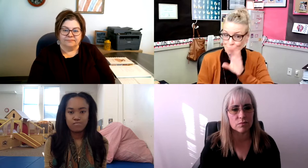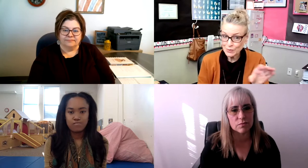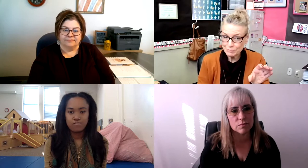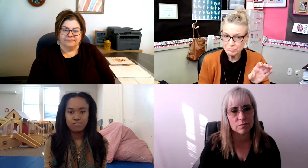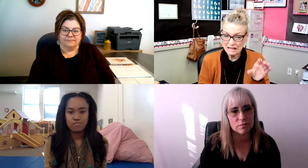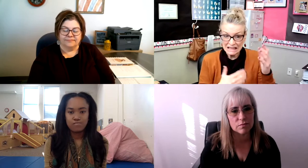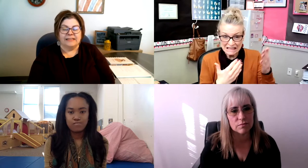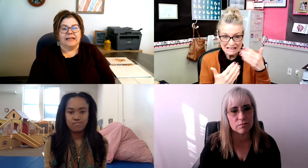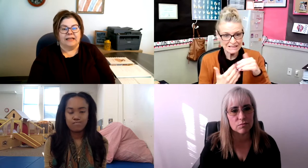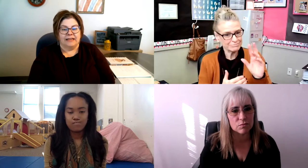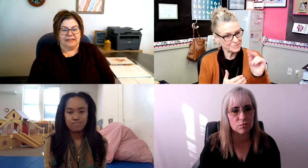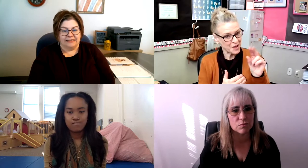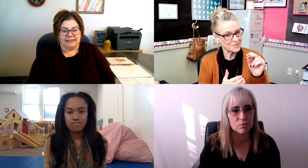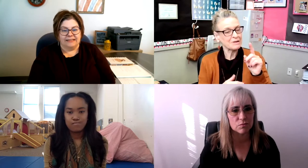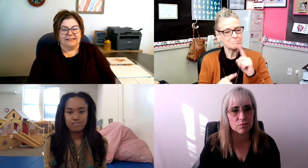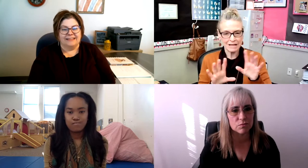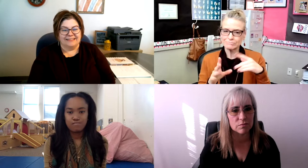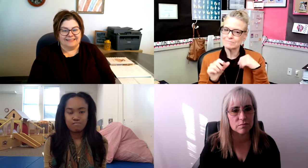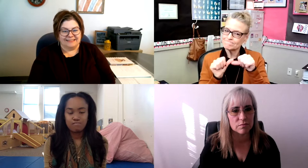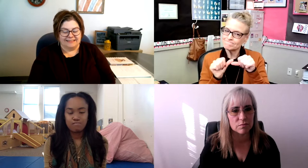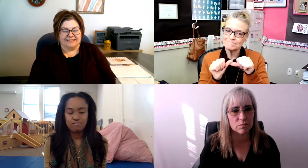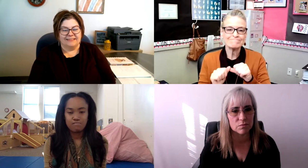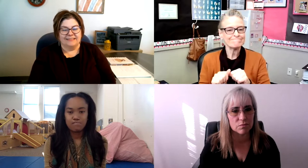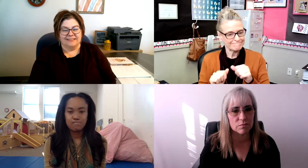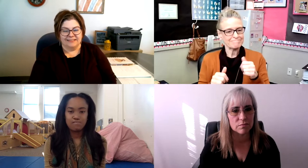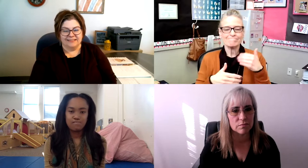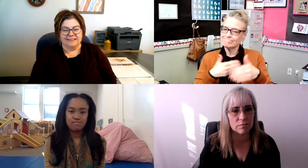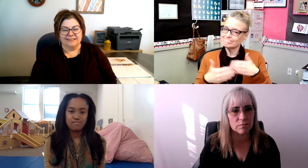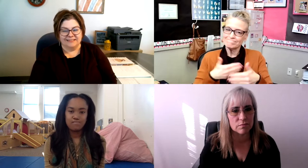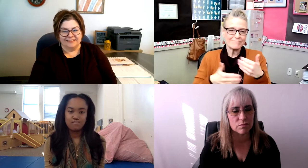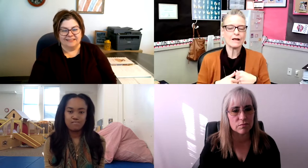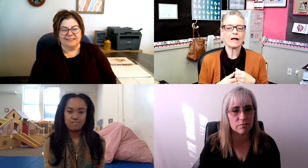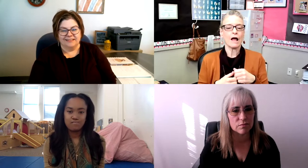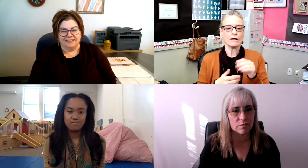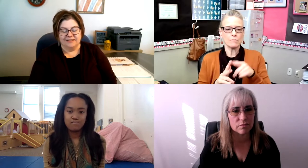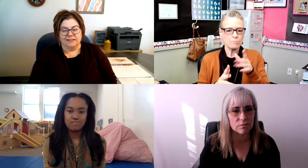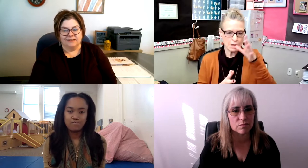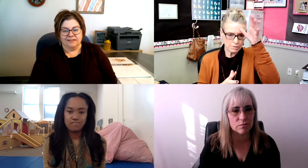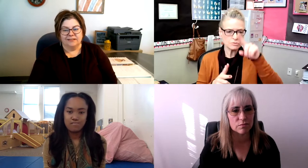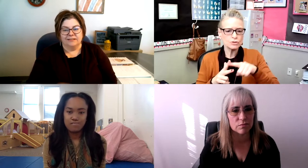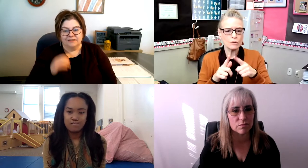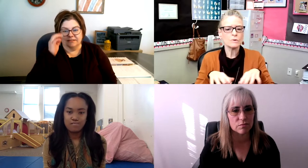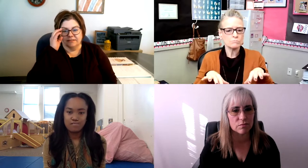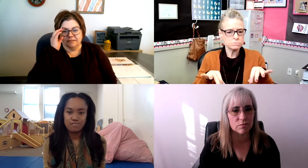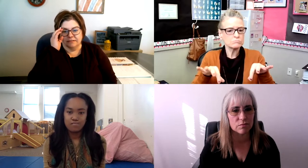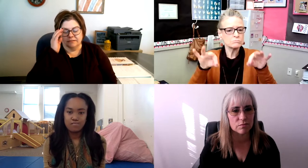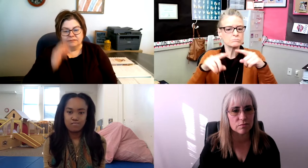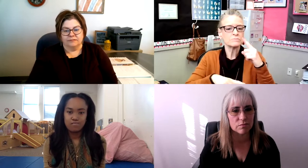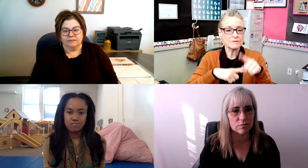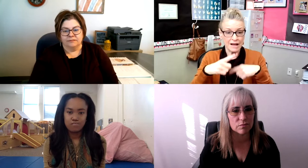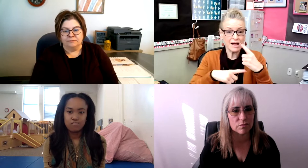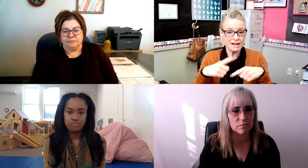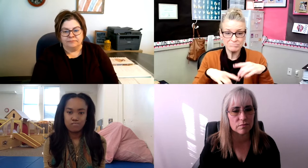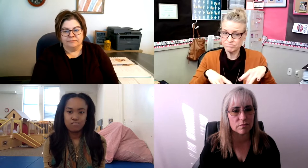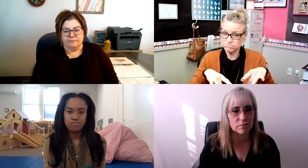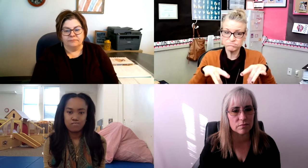hit. So then we had to change over to Zoom, and it was not easy, but we persevered. We kept going, and